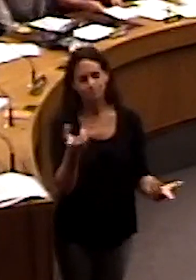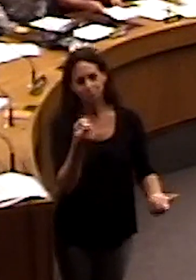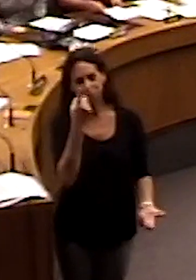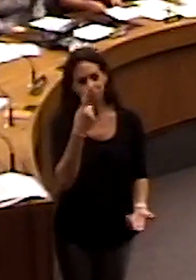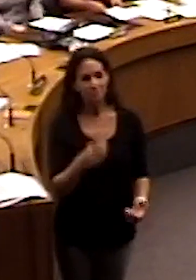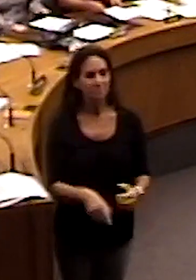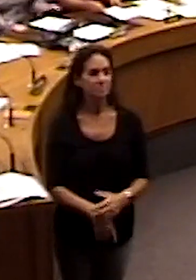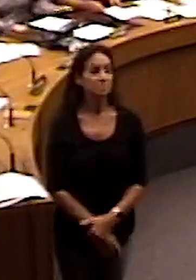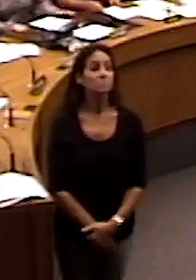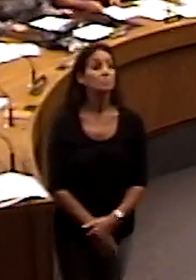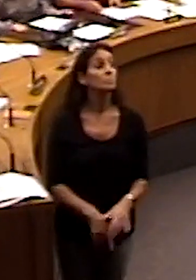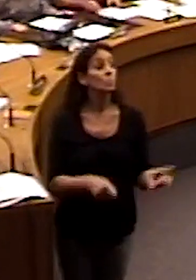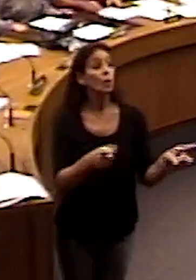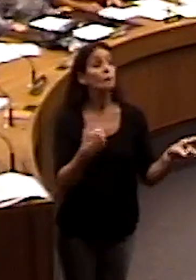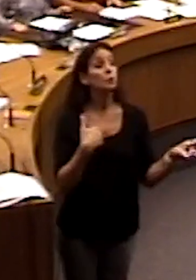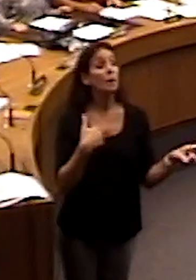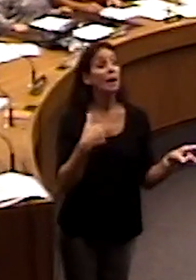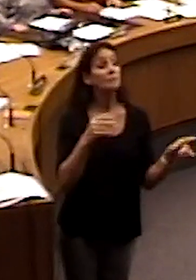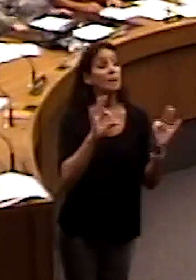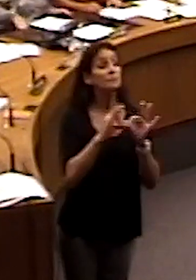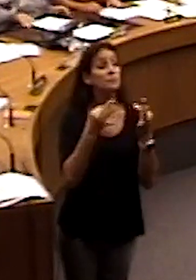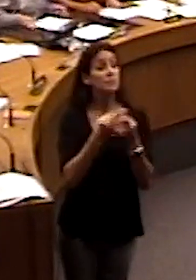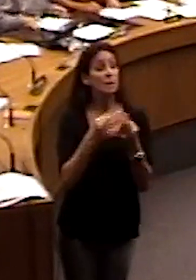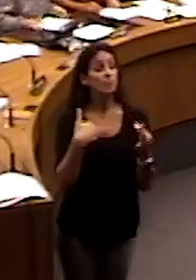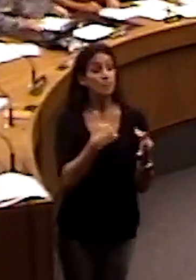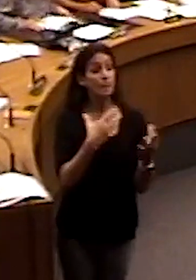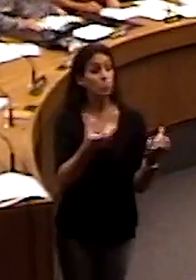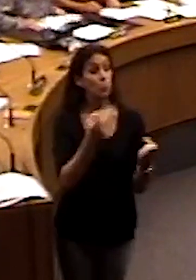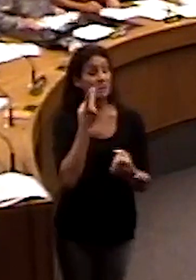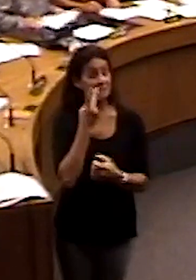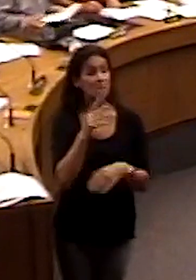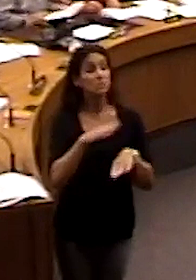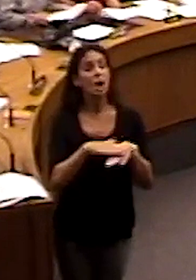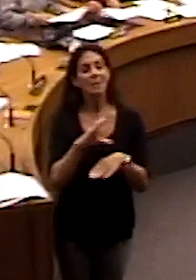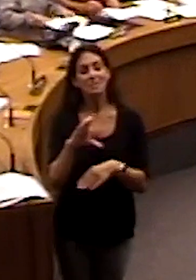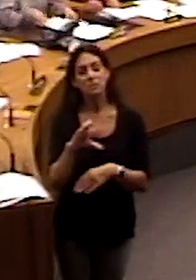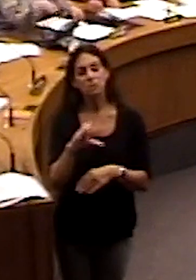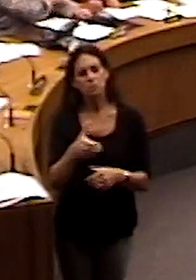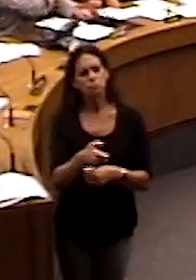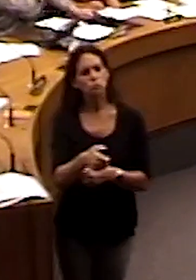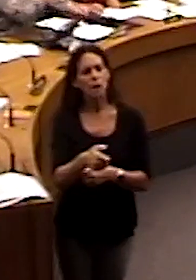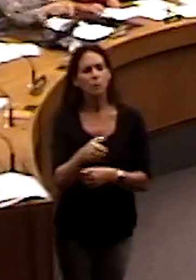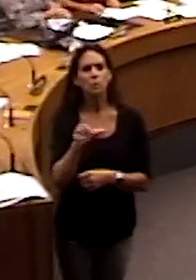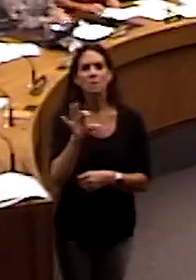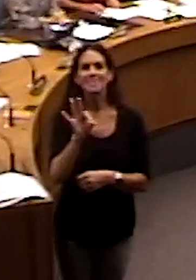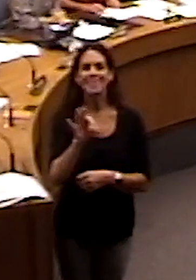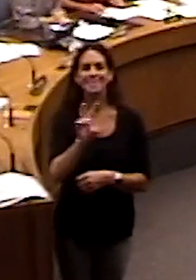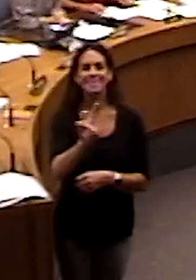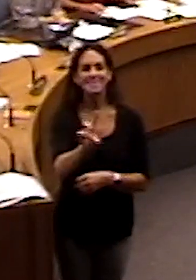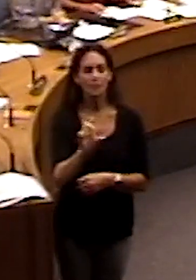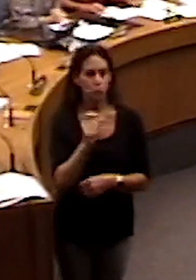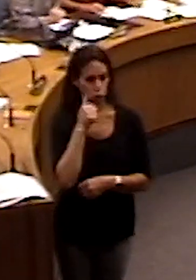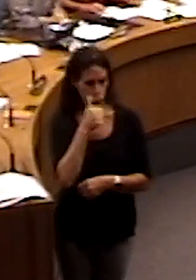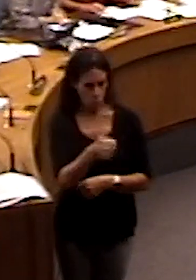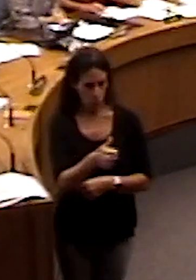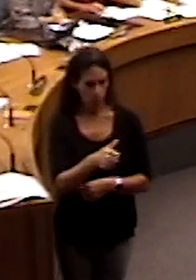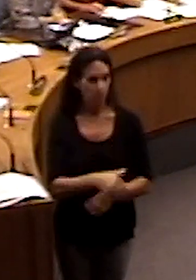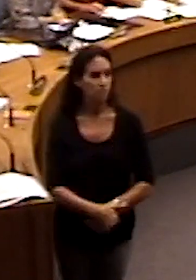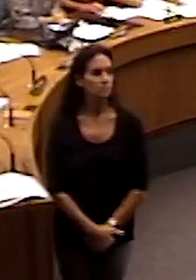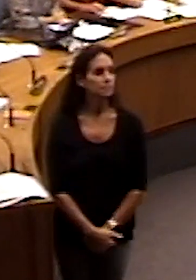Now, if you have family members that would like to see this tomorrow, it's on Channel 97 tomorrow. Oh, okay. So you can